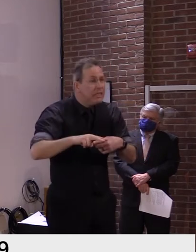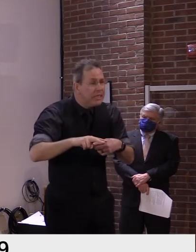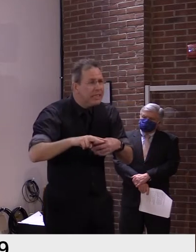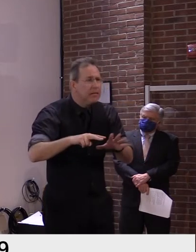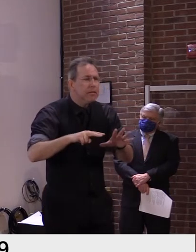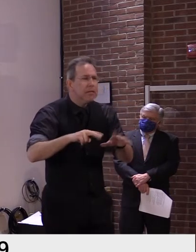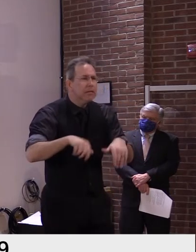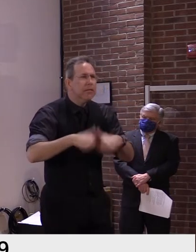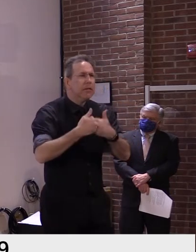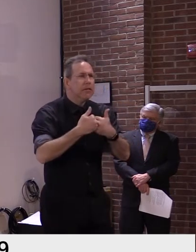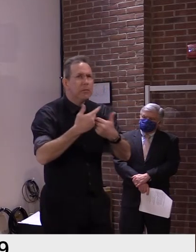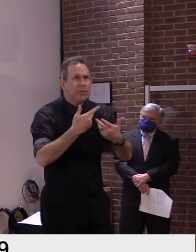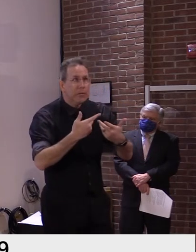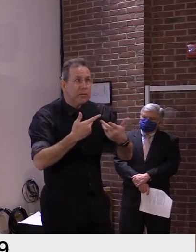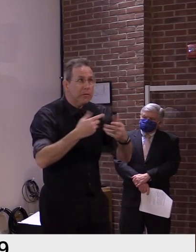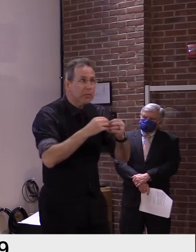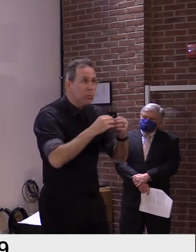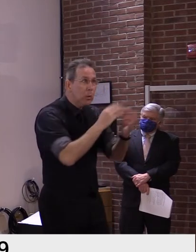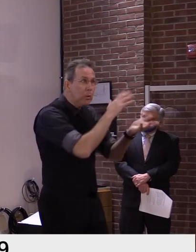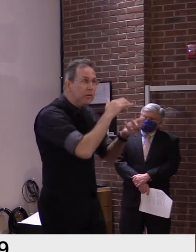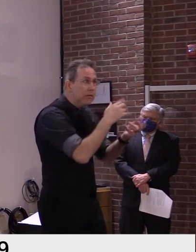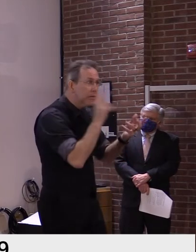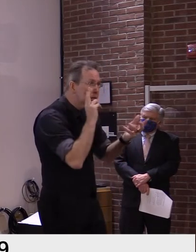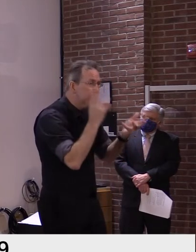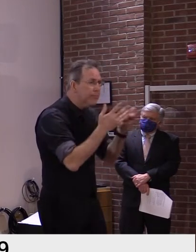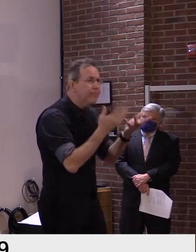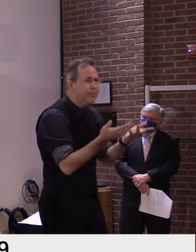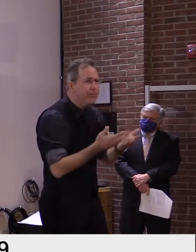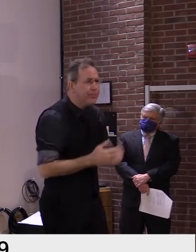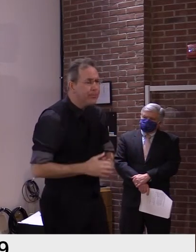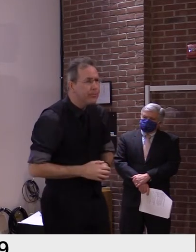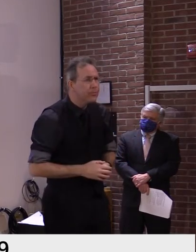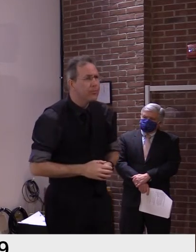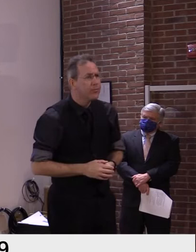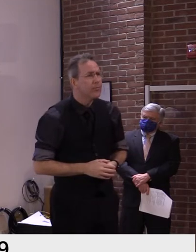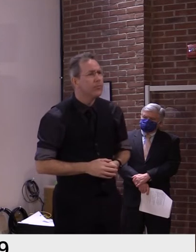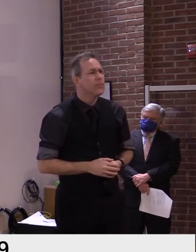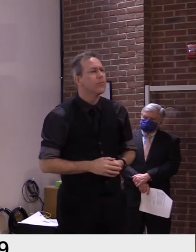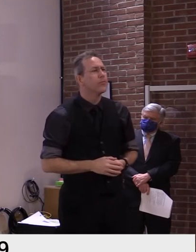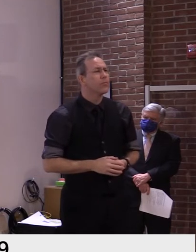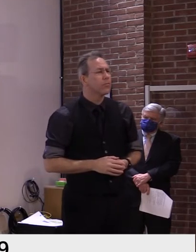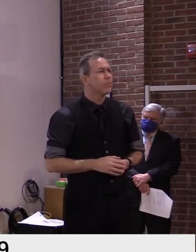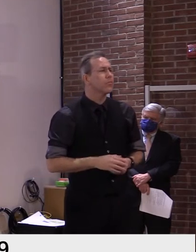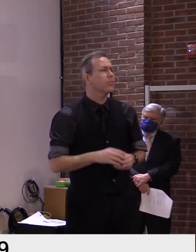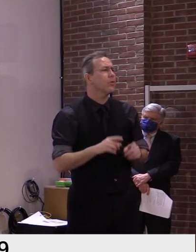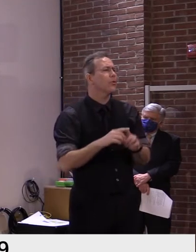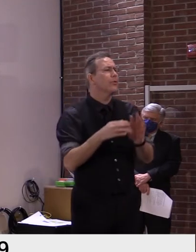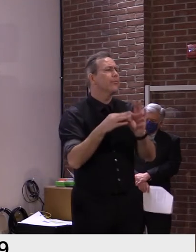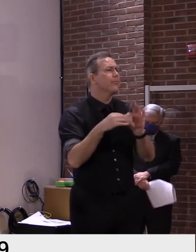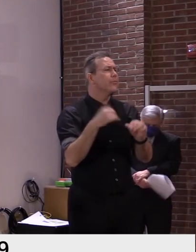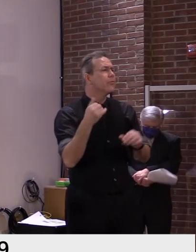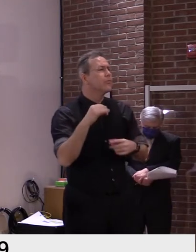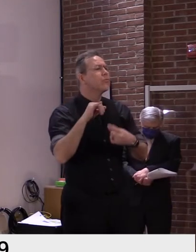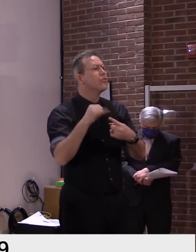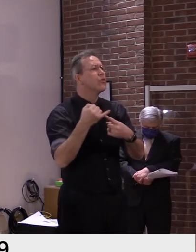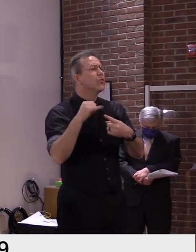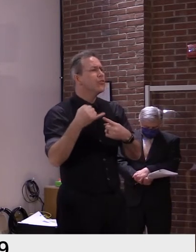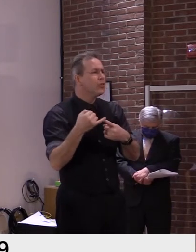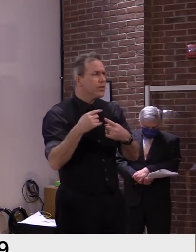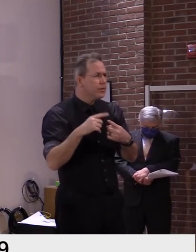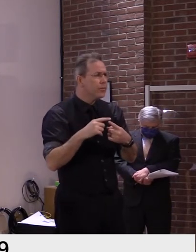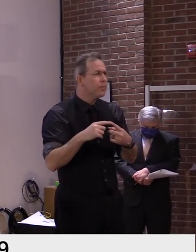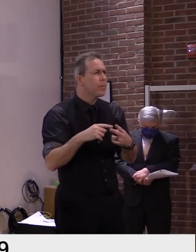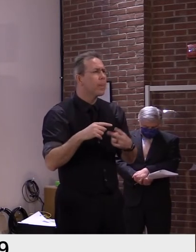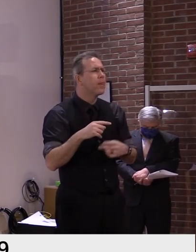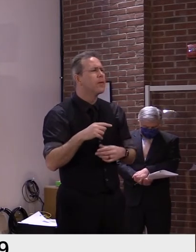see what that does with us. We also heard that Johnson & Johnson and Merck, a major pharma company, are